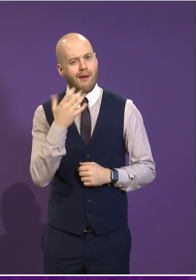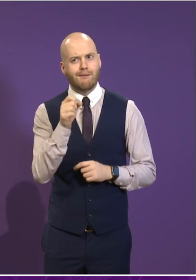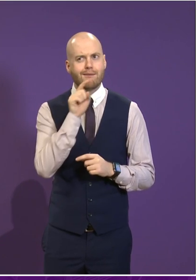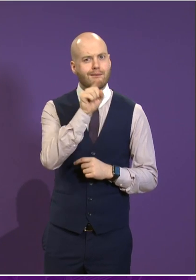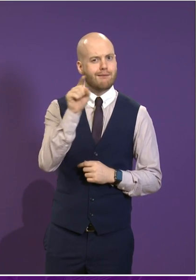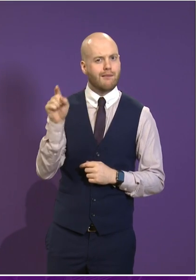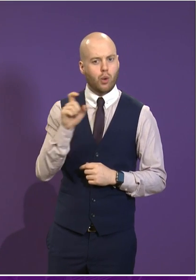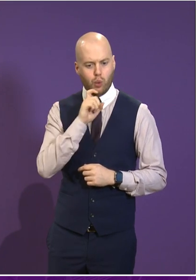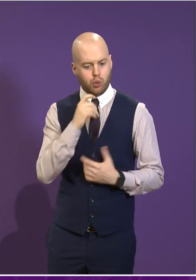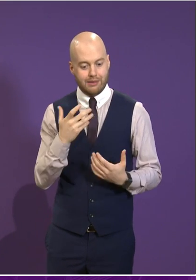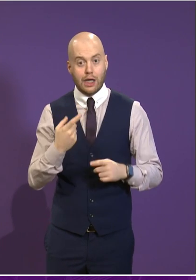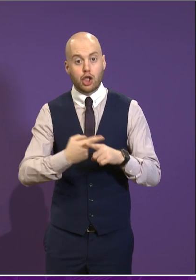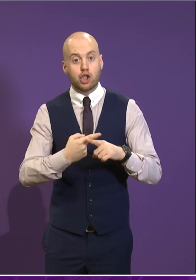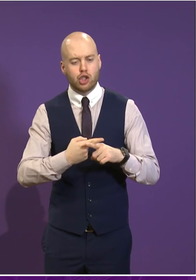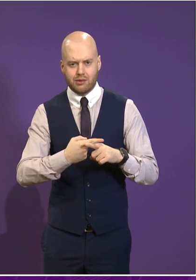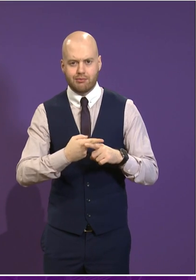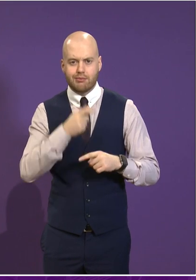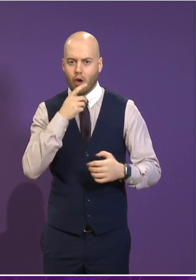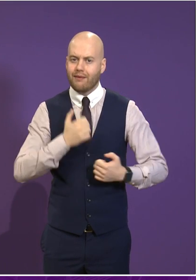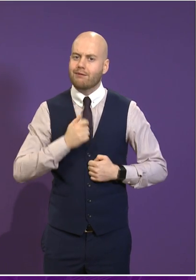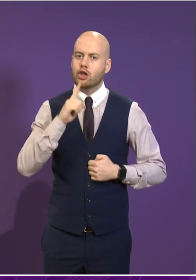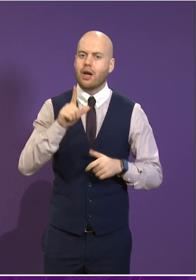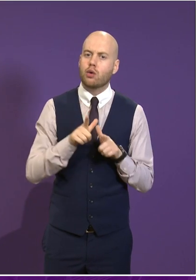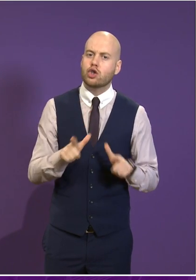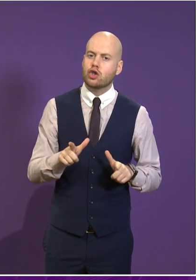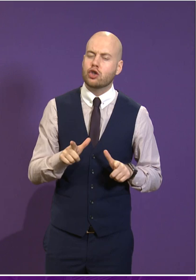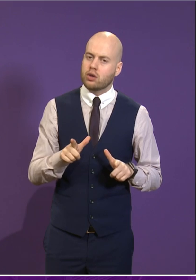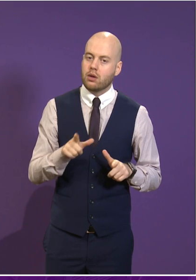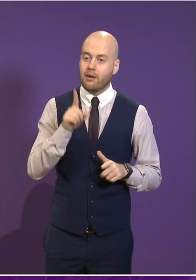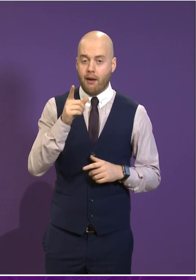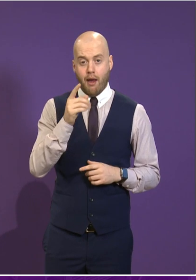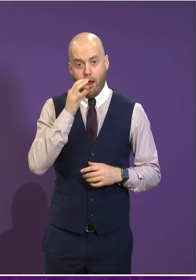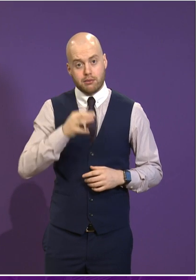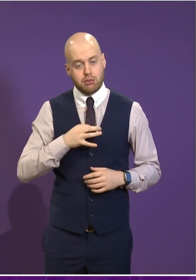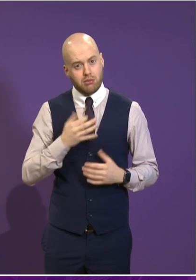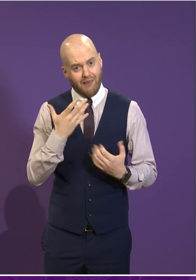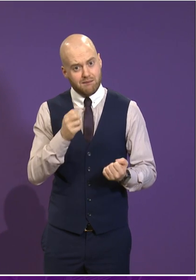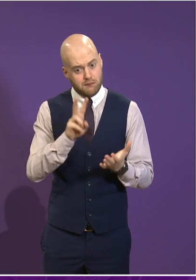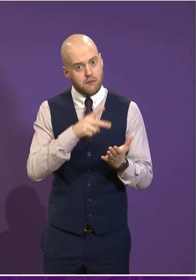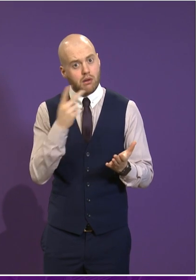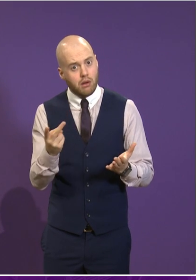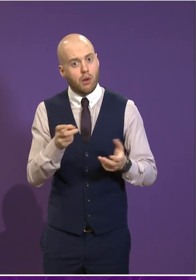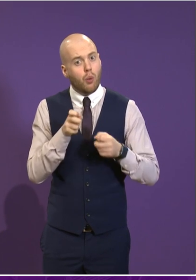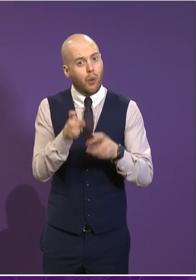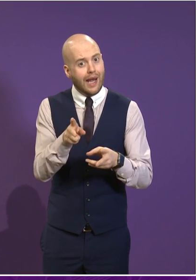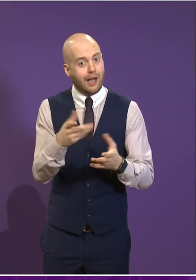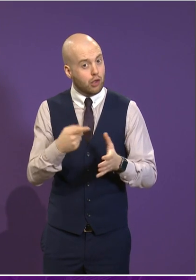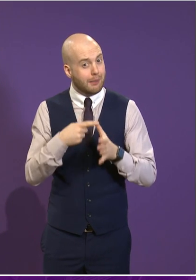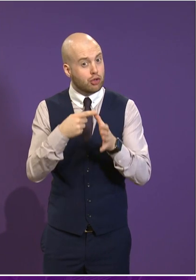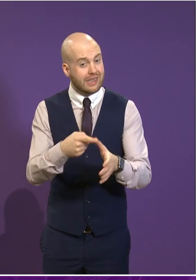first choice. And we were asking, is there other ways of admission? So could a BSL admission be accepted